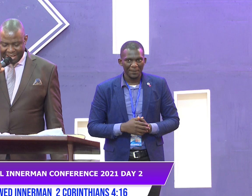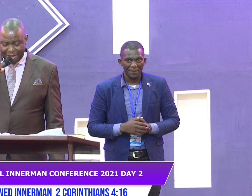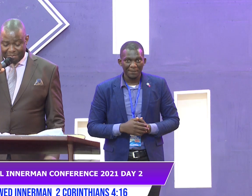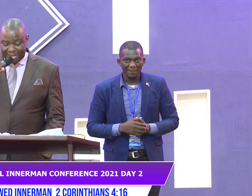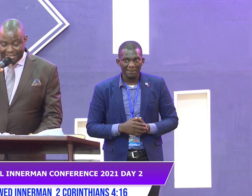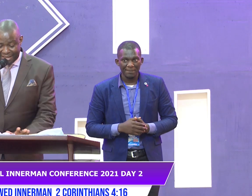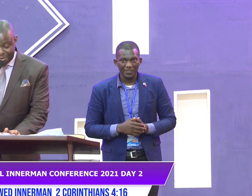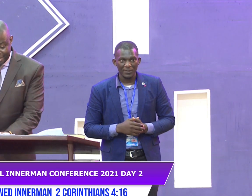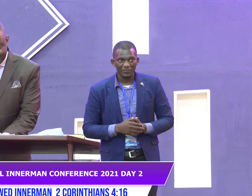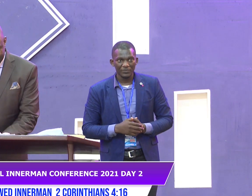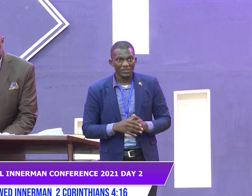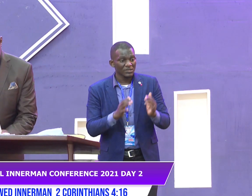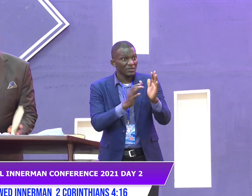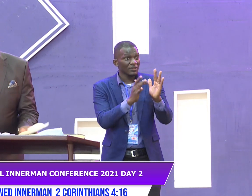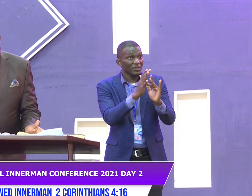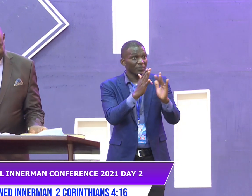Lord.